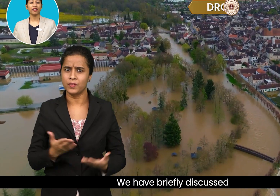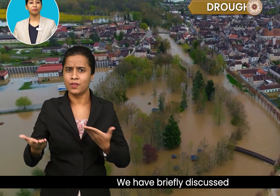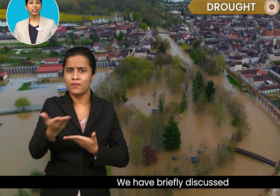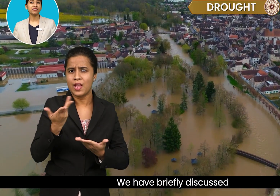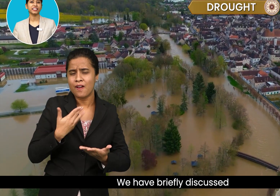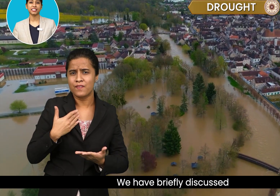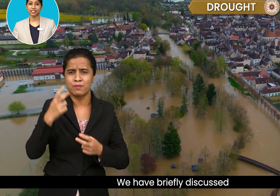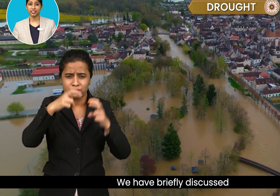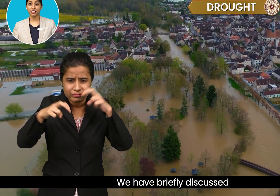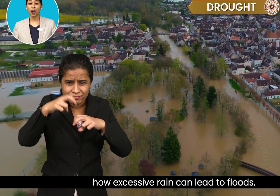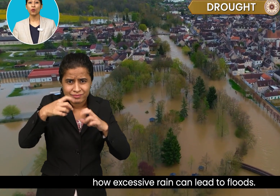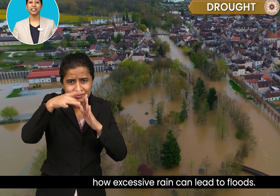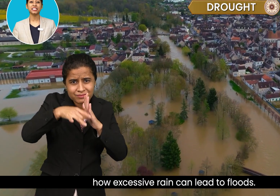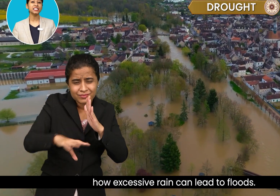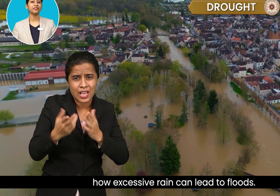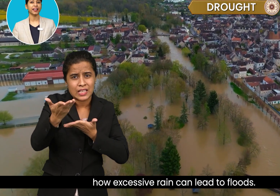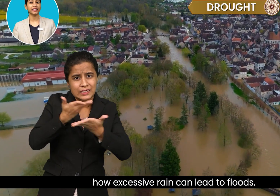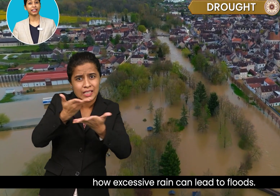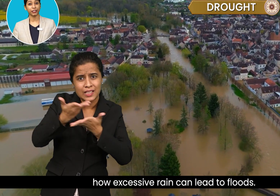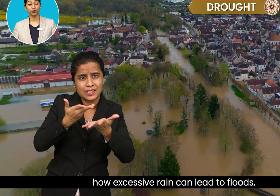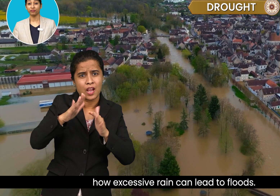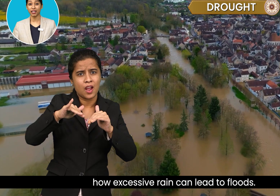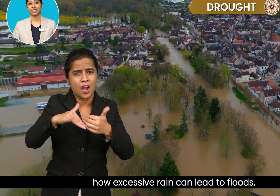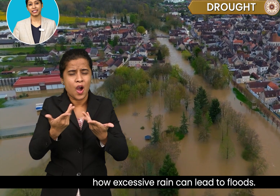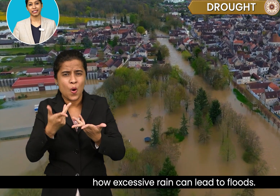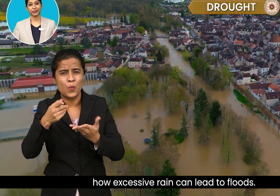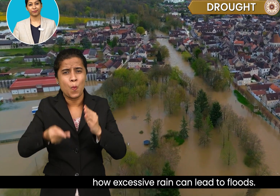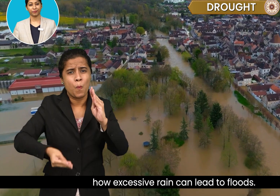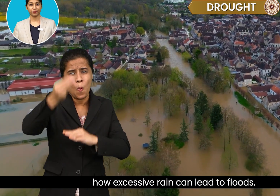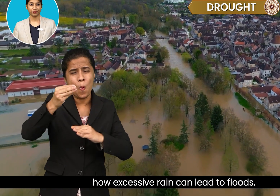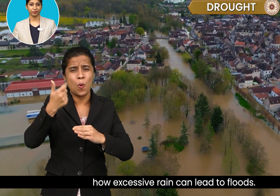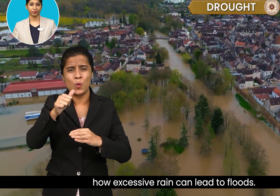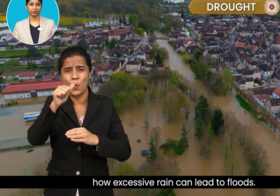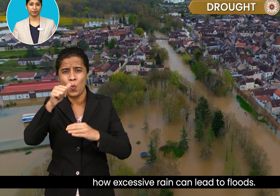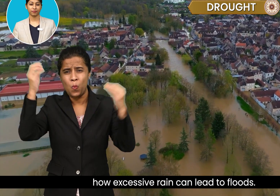We have briefly discussed how excessive rain can lead to floods.